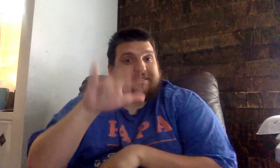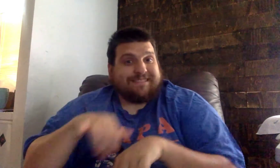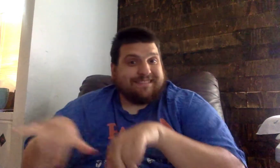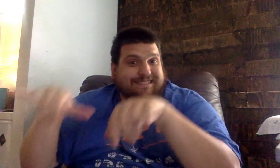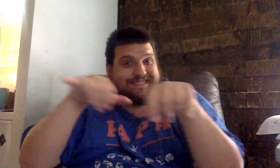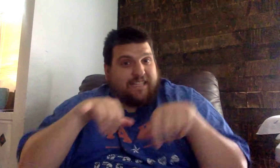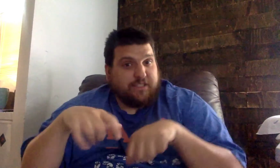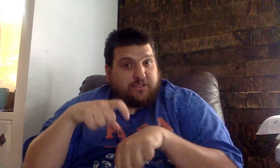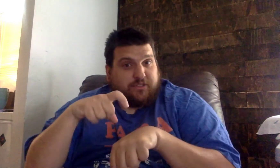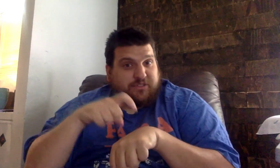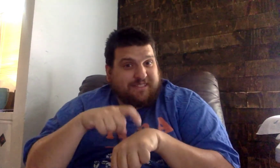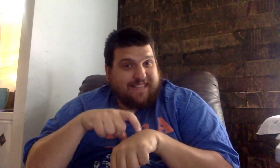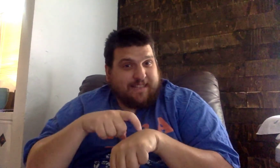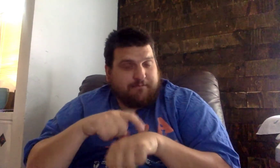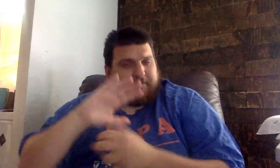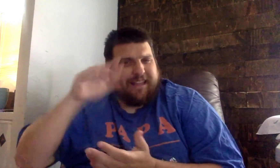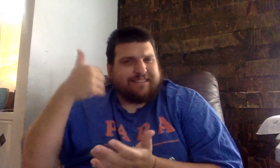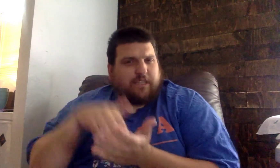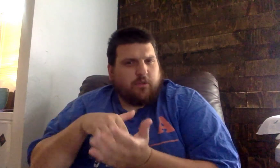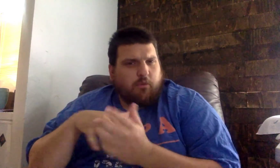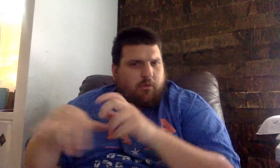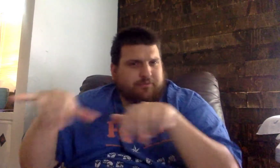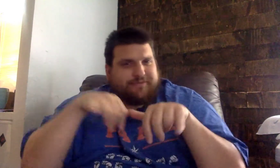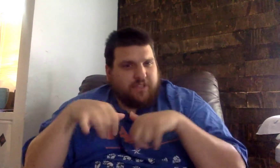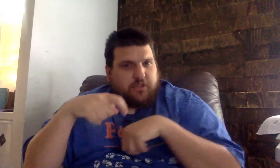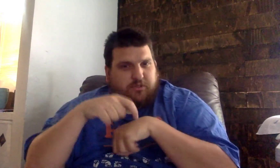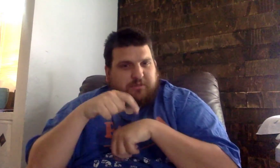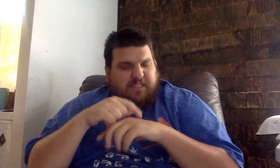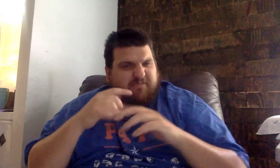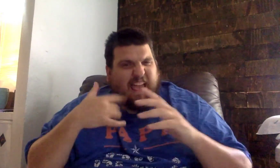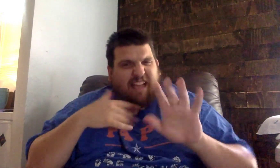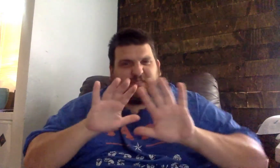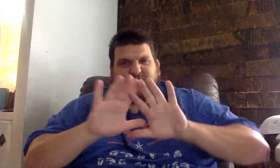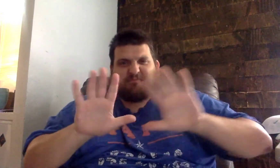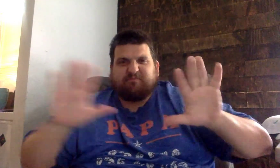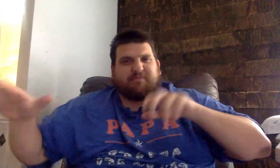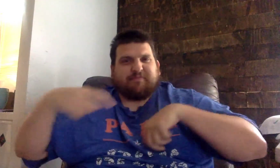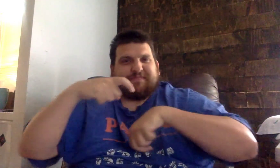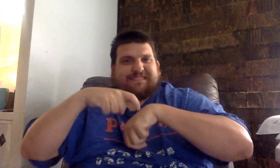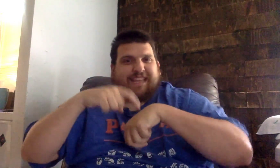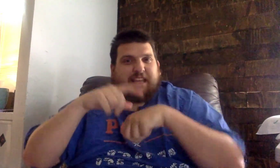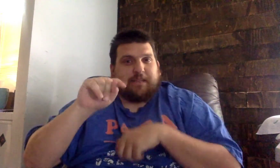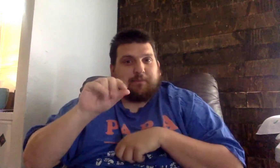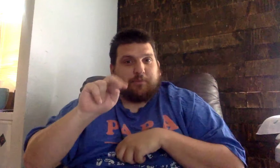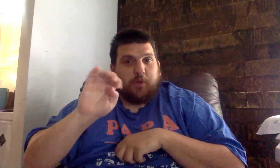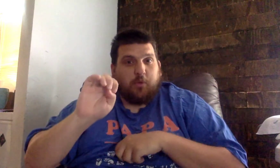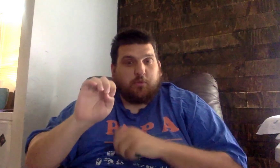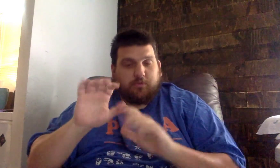Mountain Standard Time, Central Standard Time. Each region has its own time